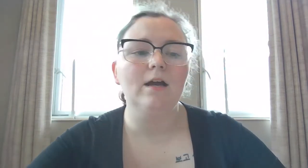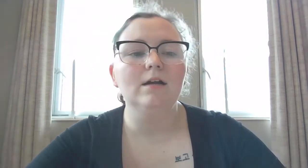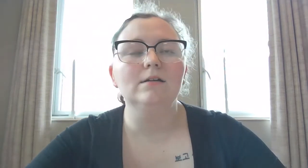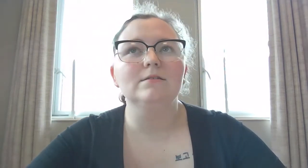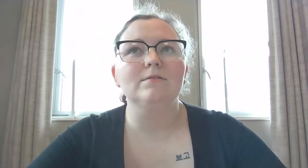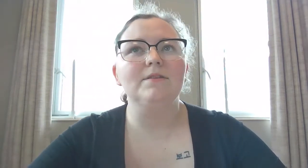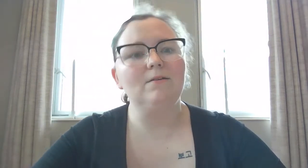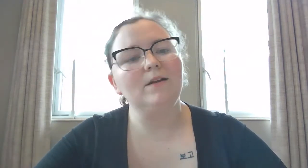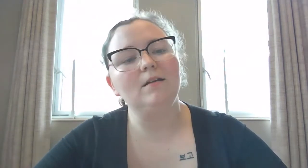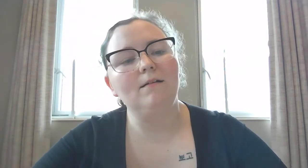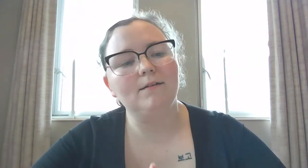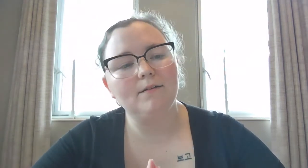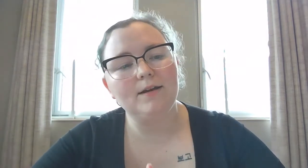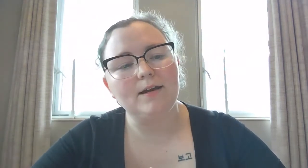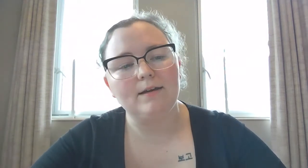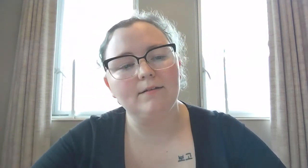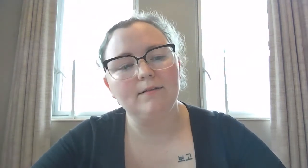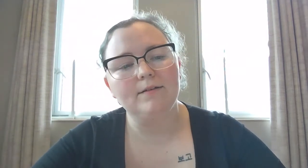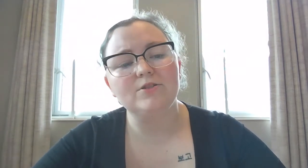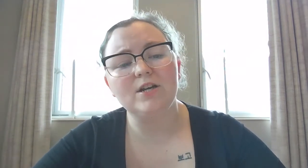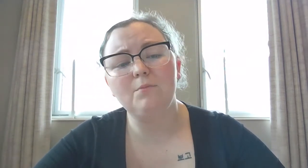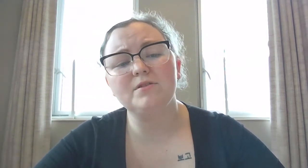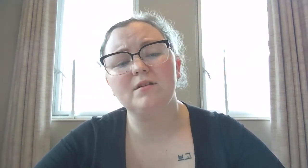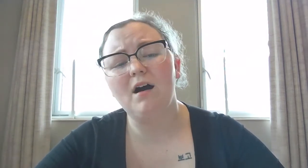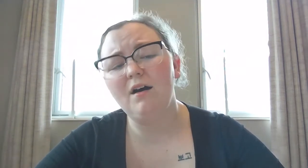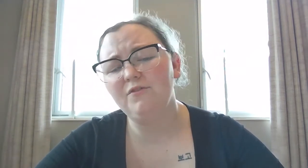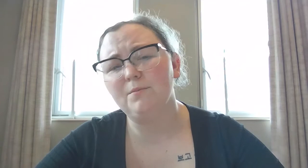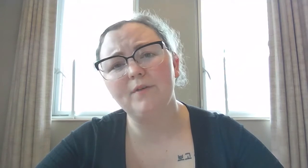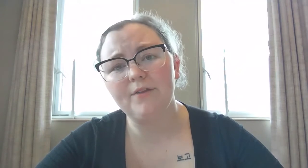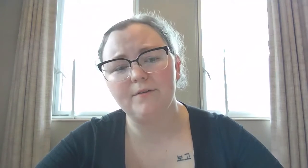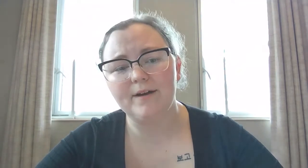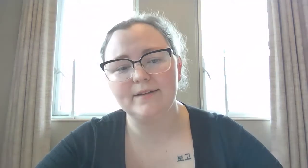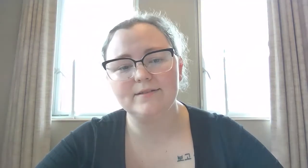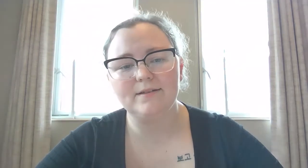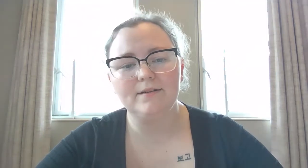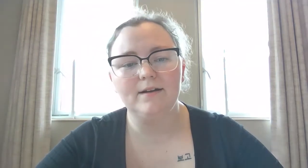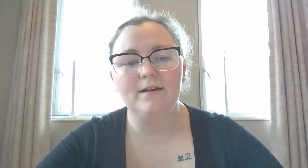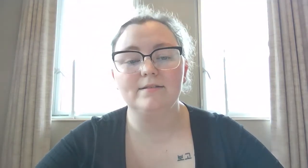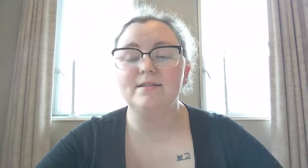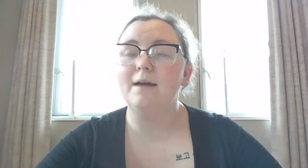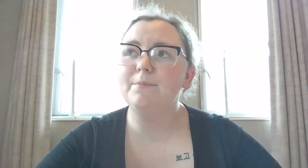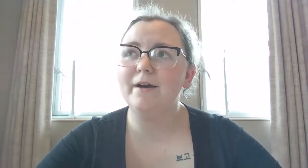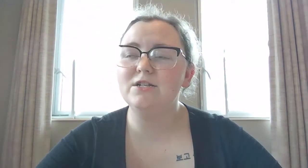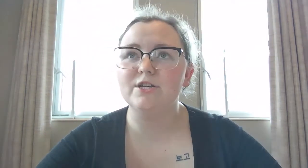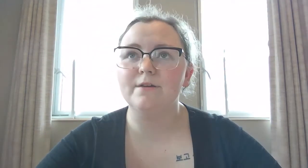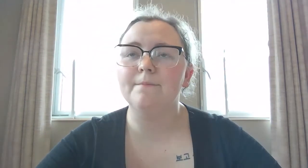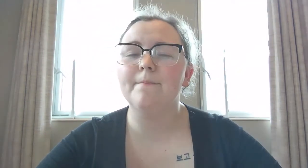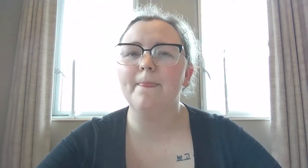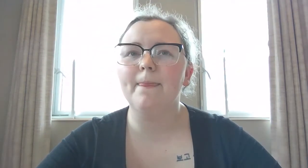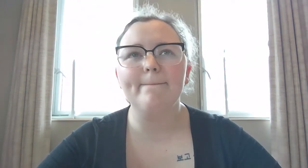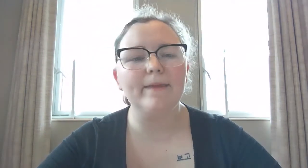So I think we can all agree that Jacob was an awful brother, right? It's time to punish him.